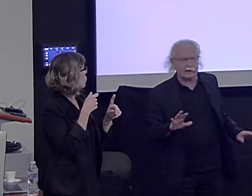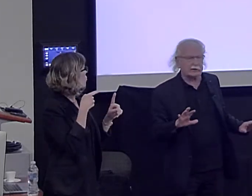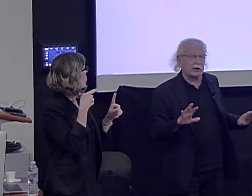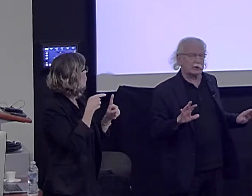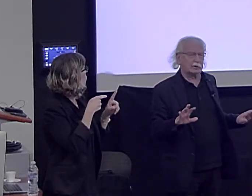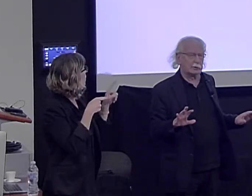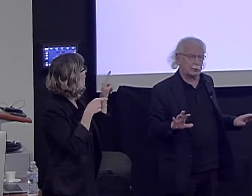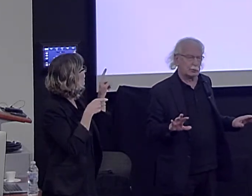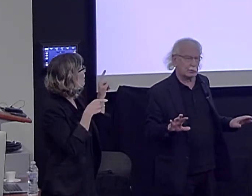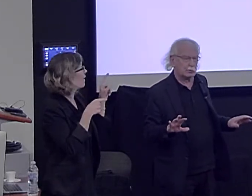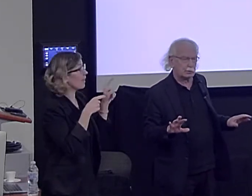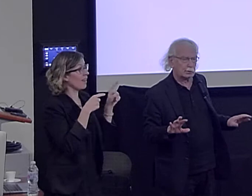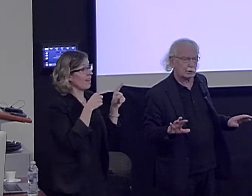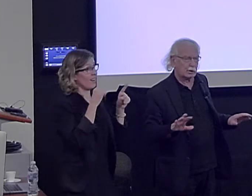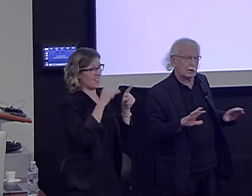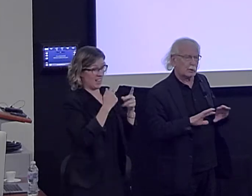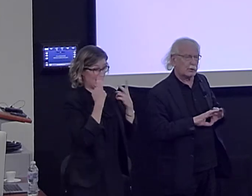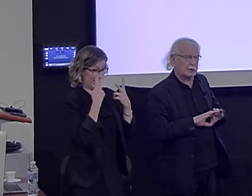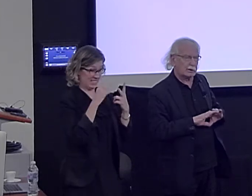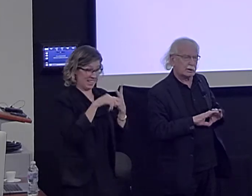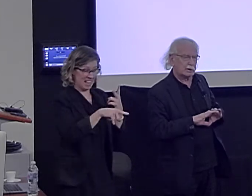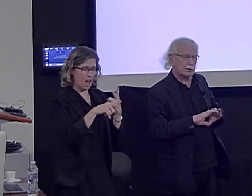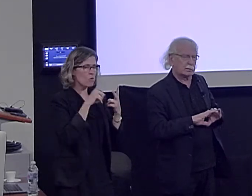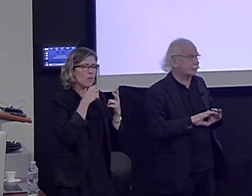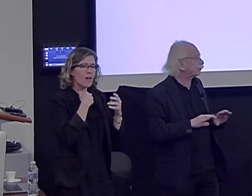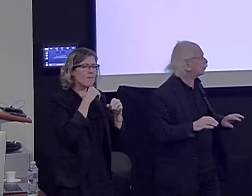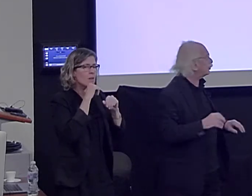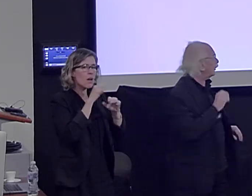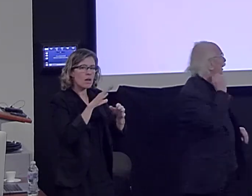this has nothing to do with